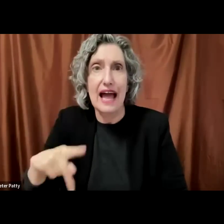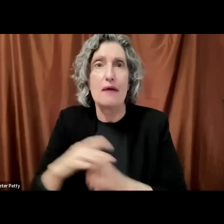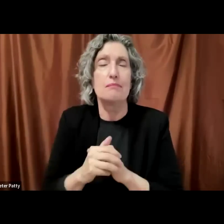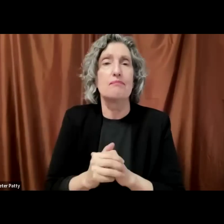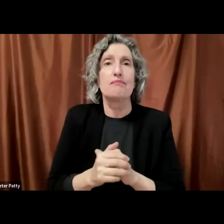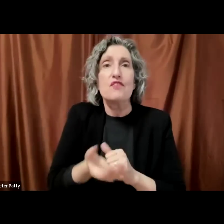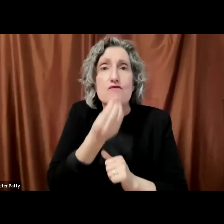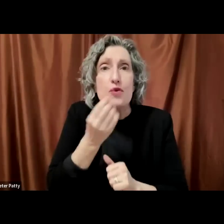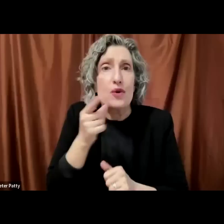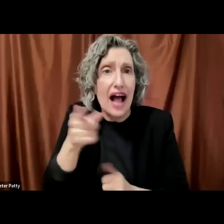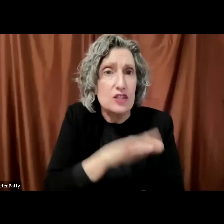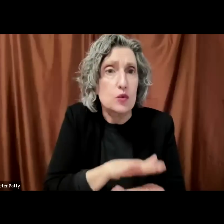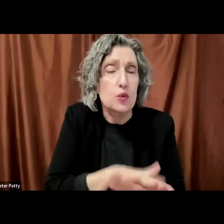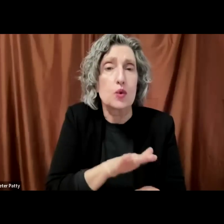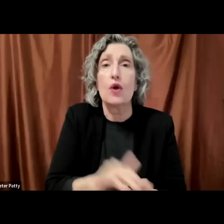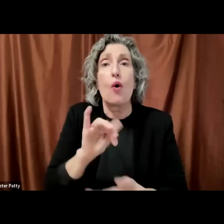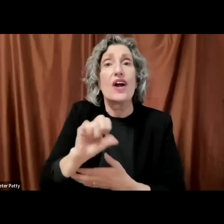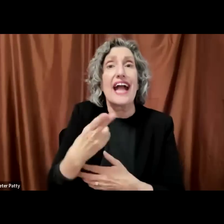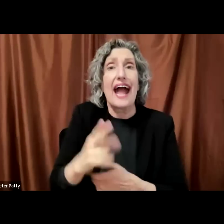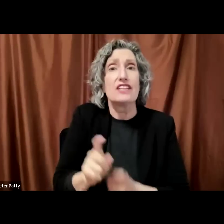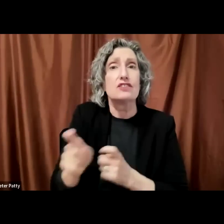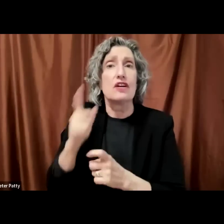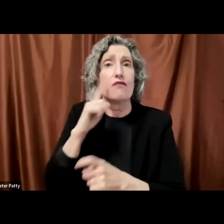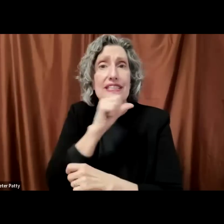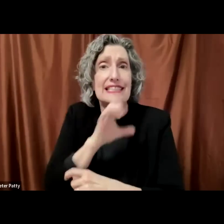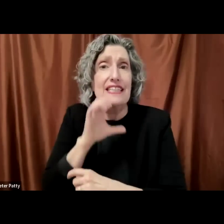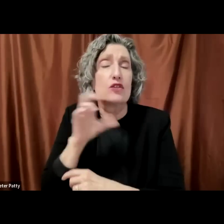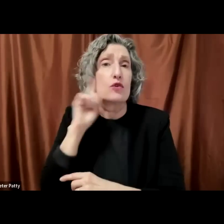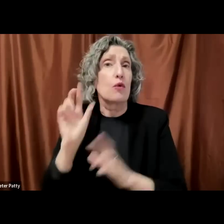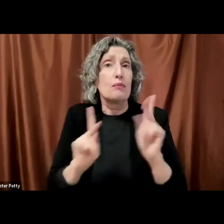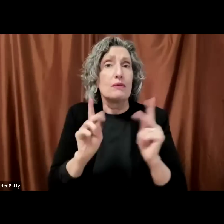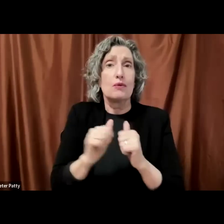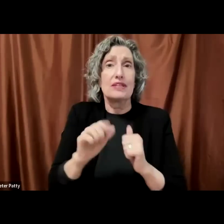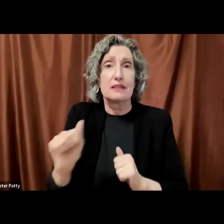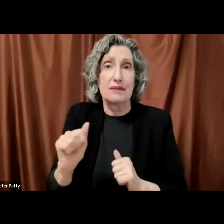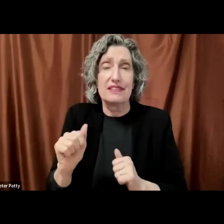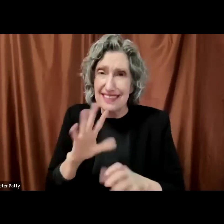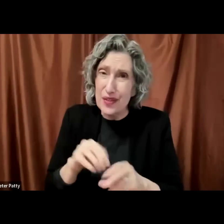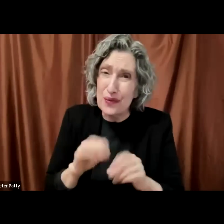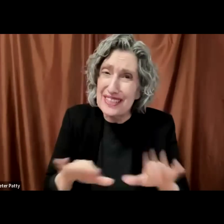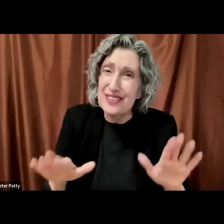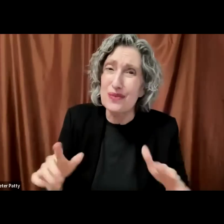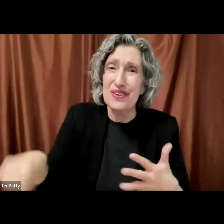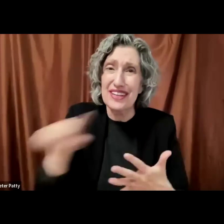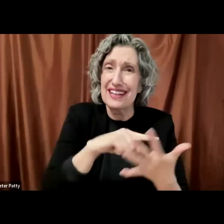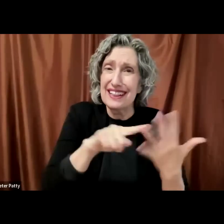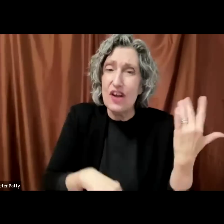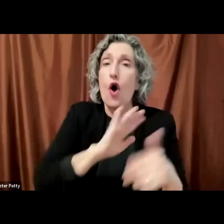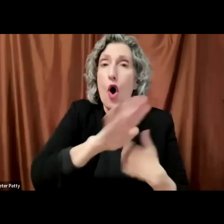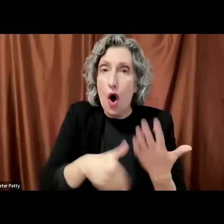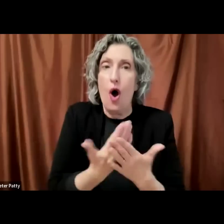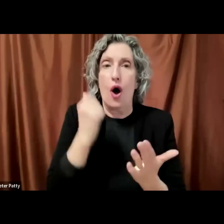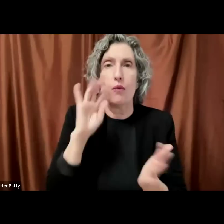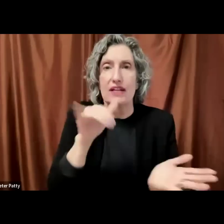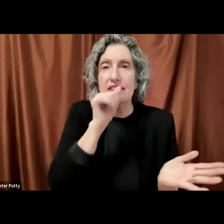to seniors and people with severe disabilities, including children, and our most vulnerable people are impacted. Rural